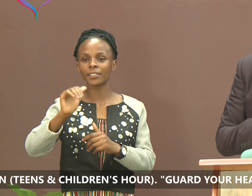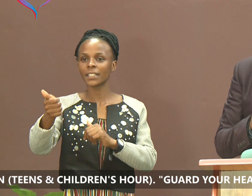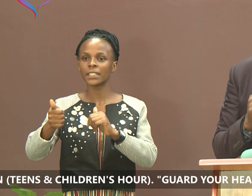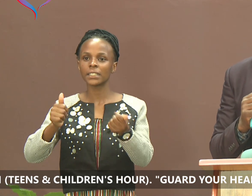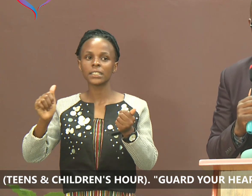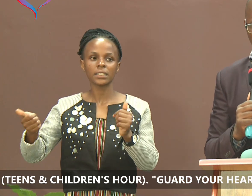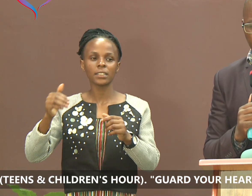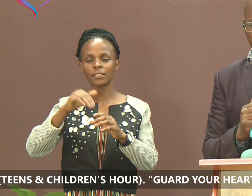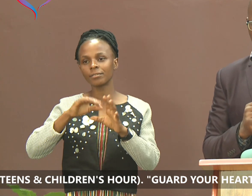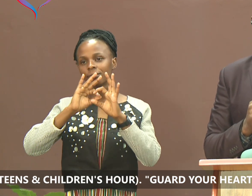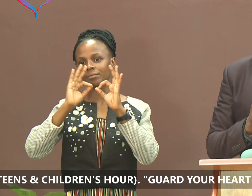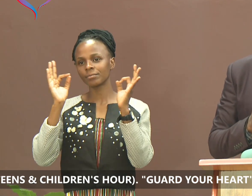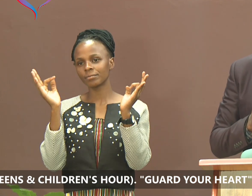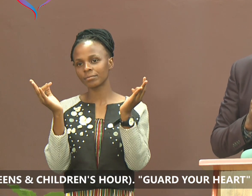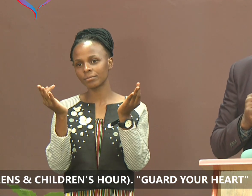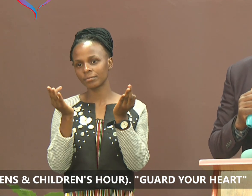family,